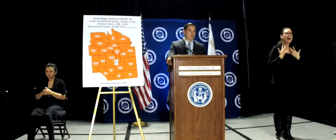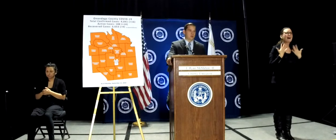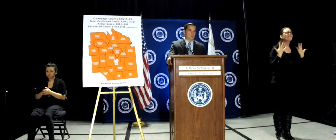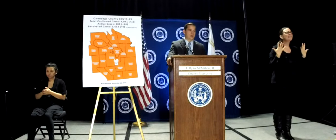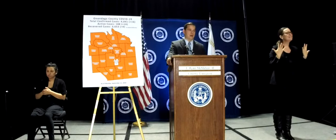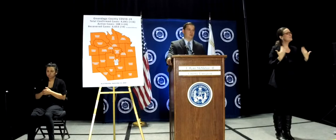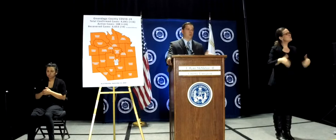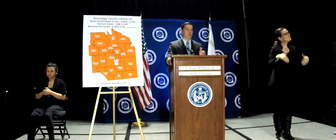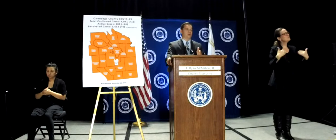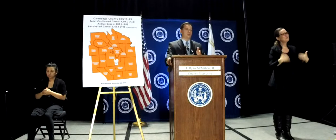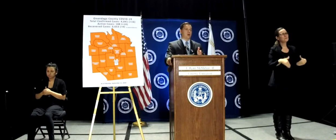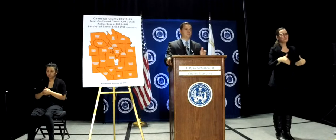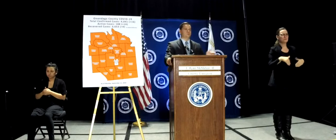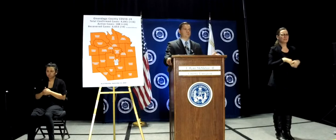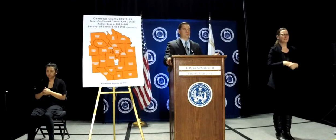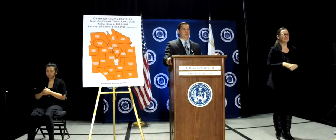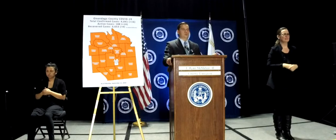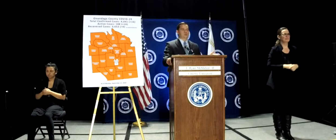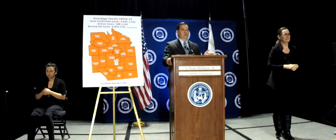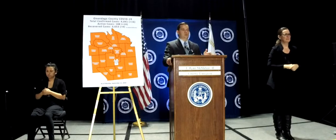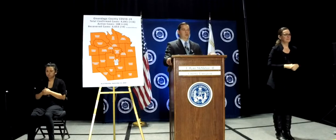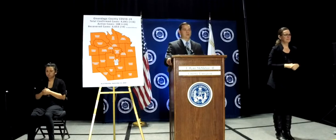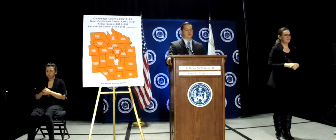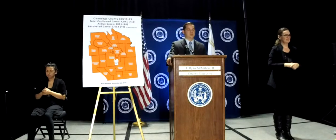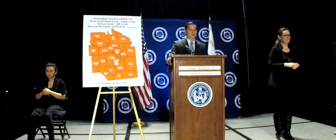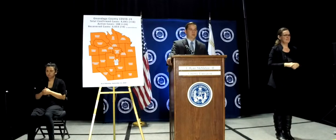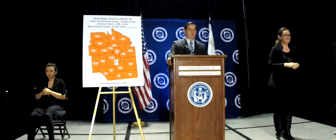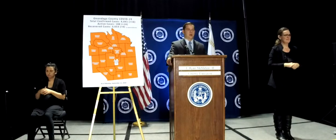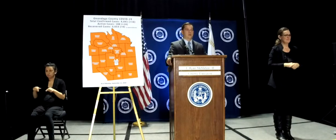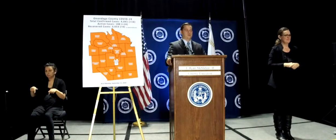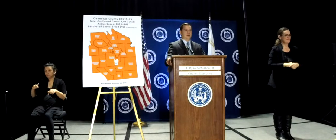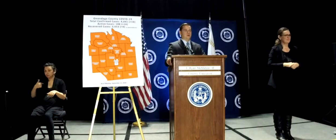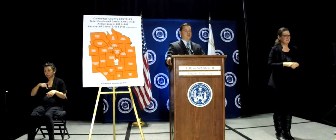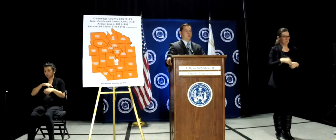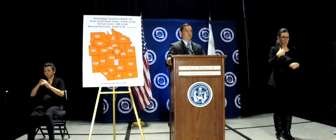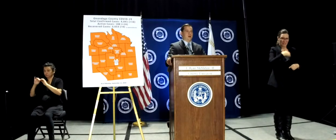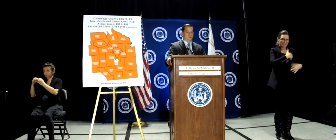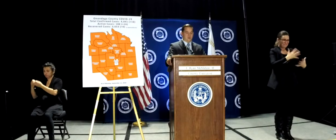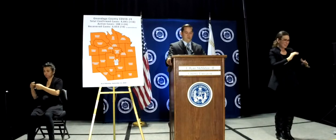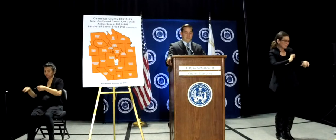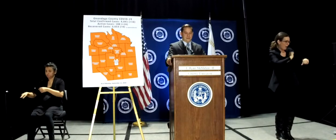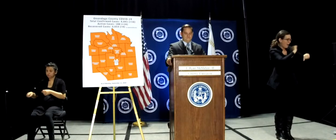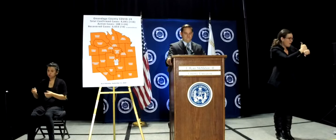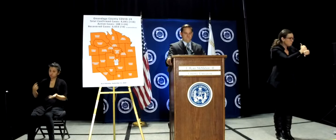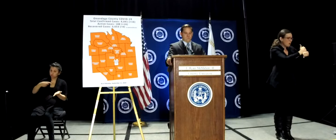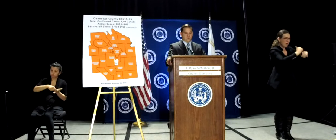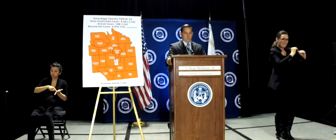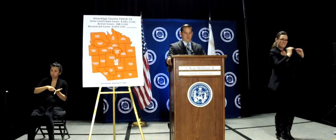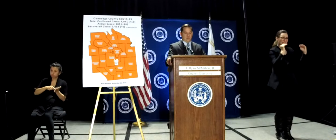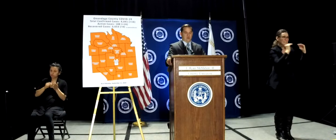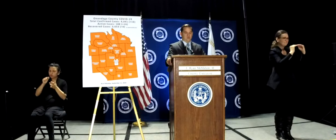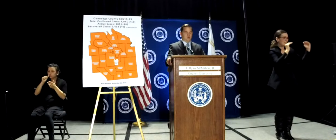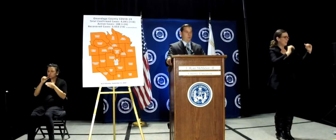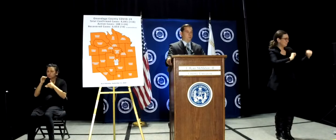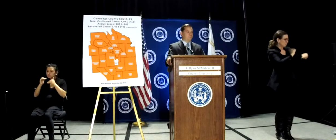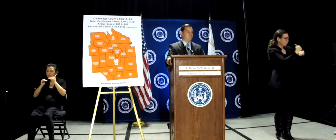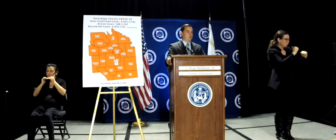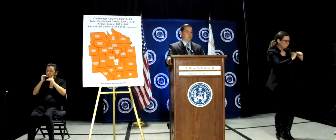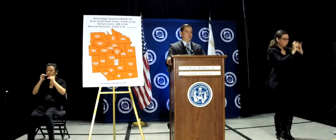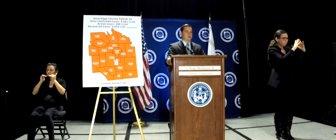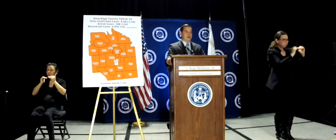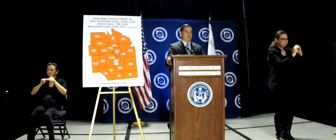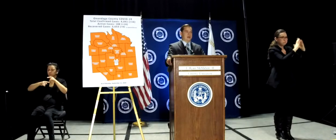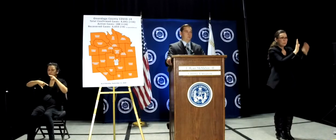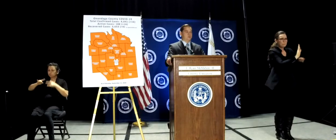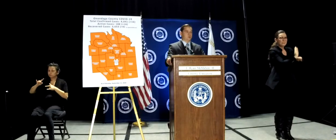where we got through restart. We continue to address the threat of this virus to public health every day. We have colleges open